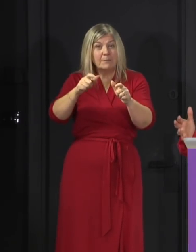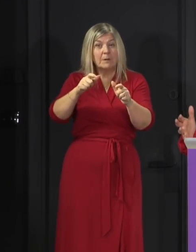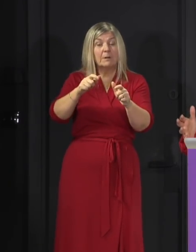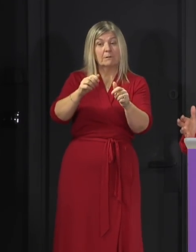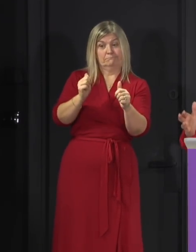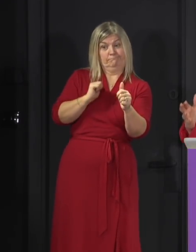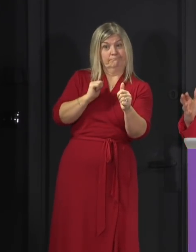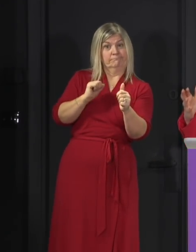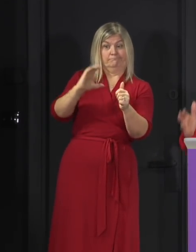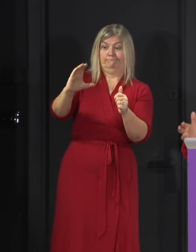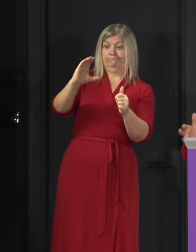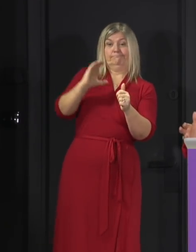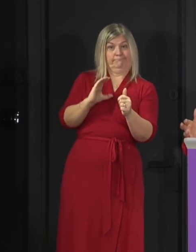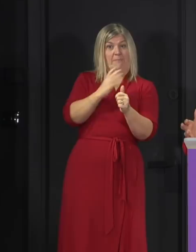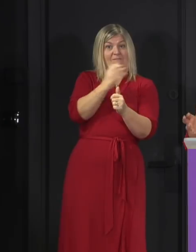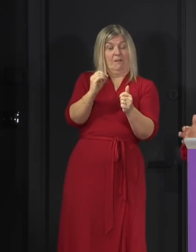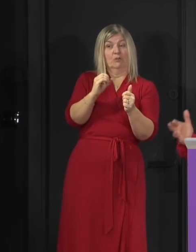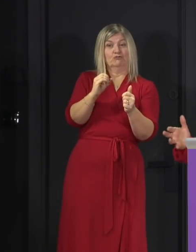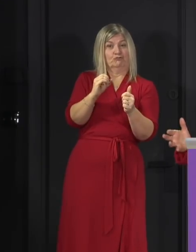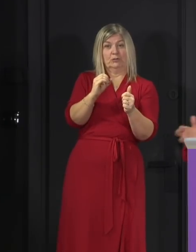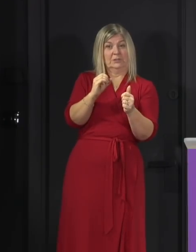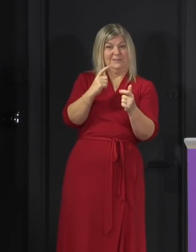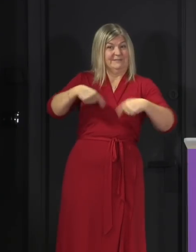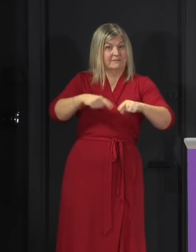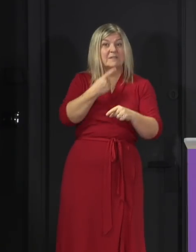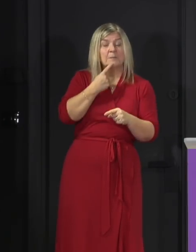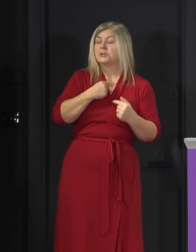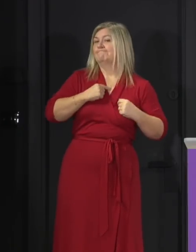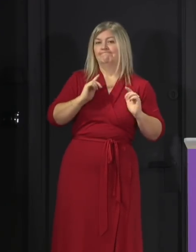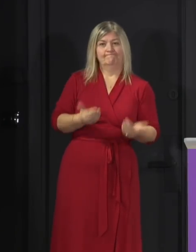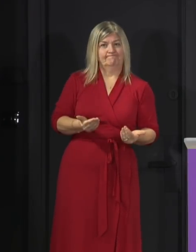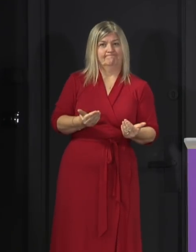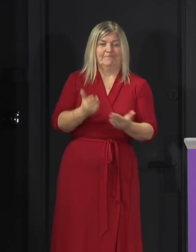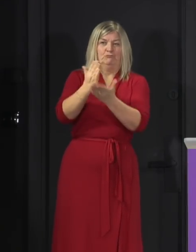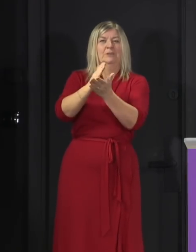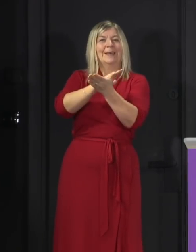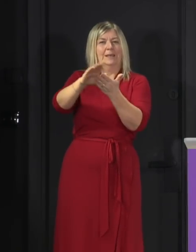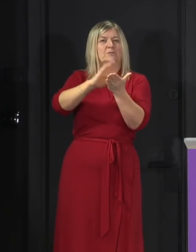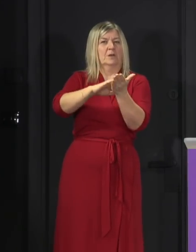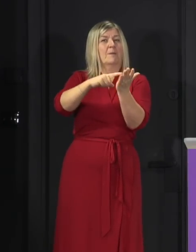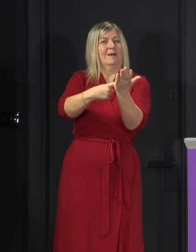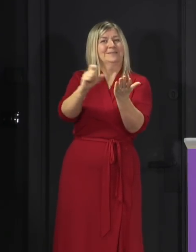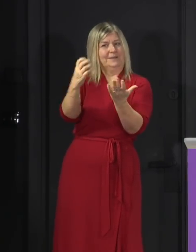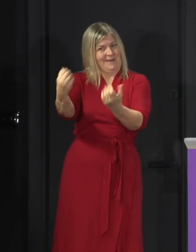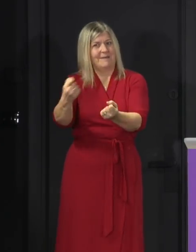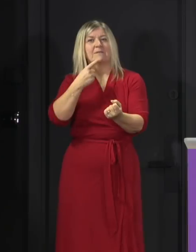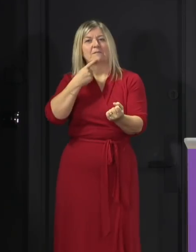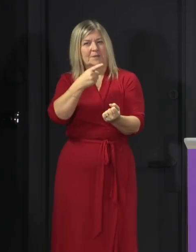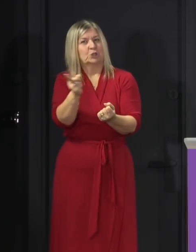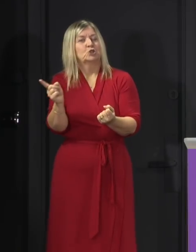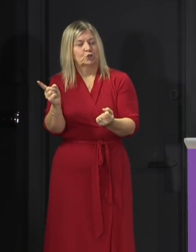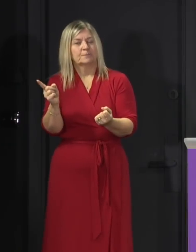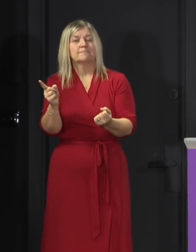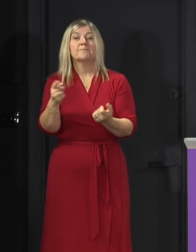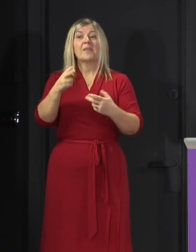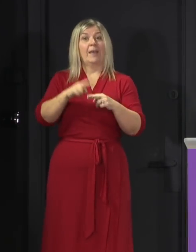held in many of these cases by HMRC, so it's not possible in a practical way to do it. Secondly, if